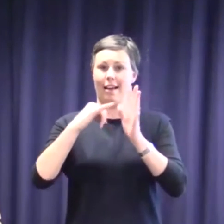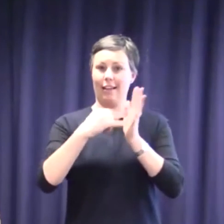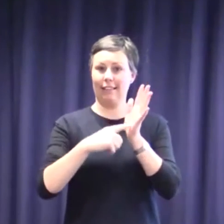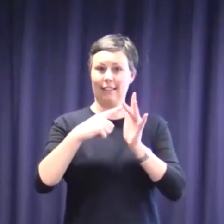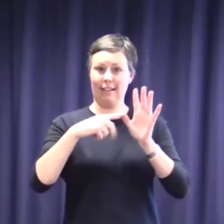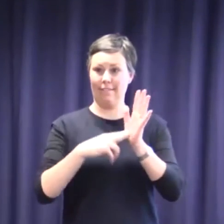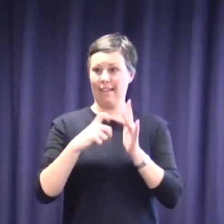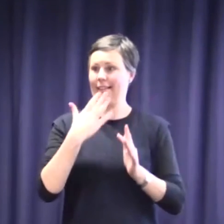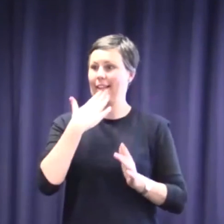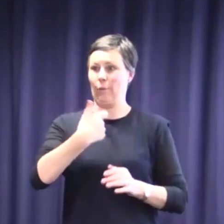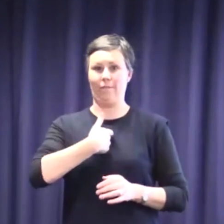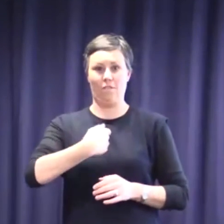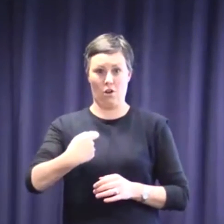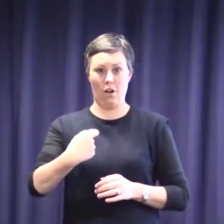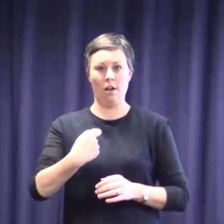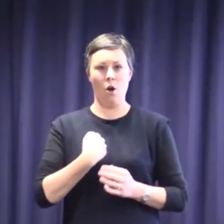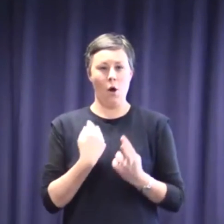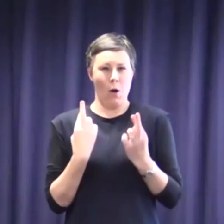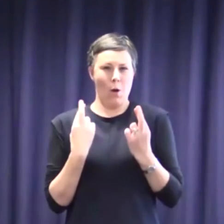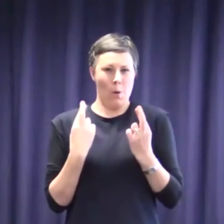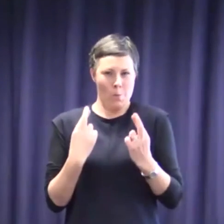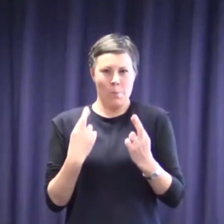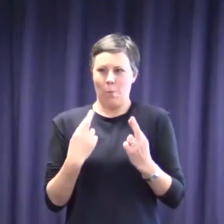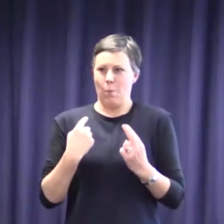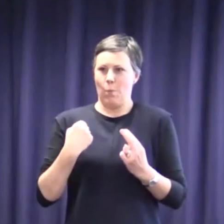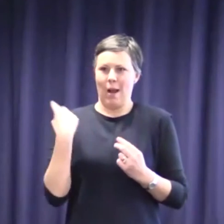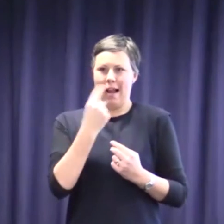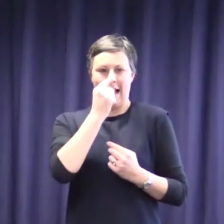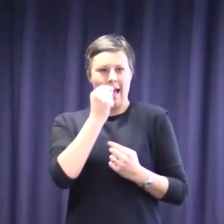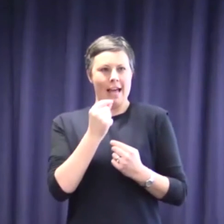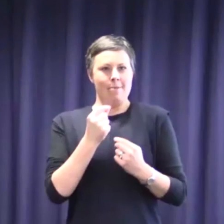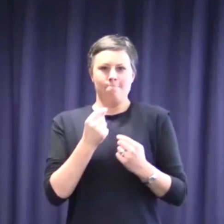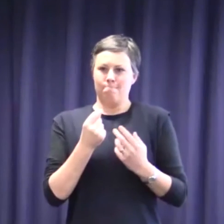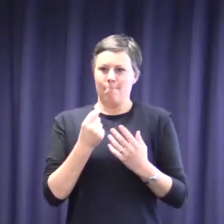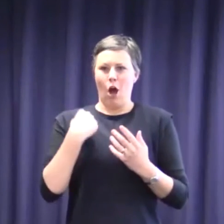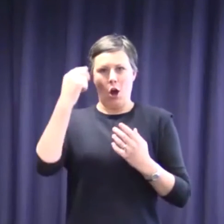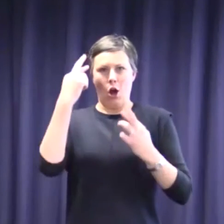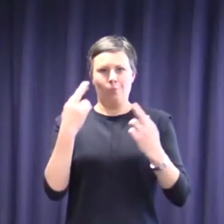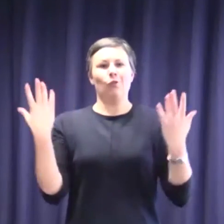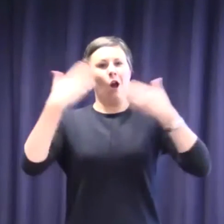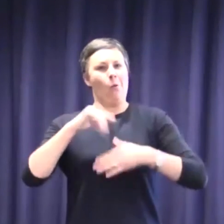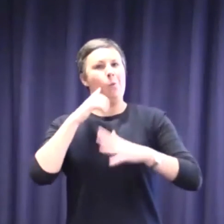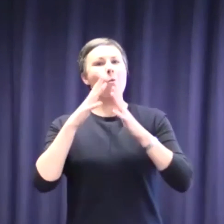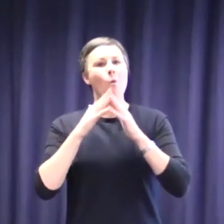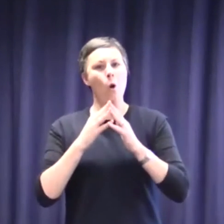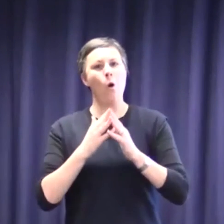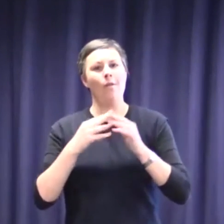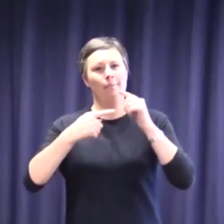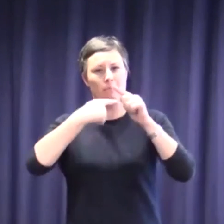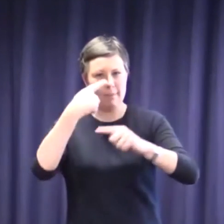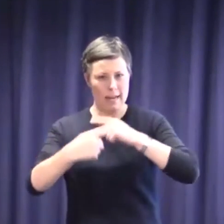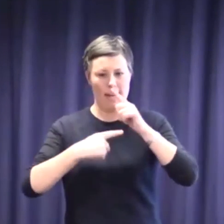Victoria, and we certainly hope that we can utilise this evening to give some